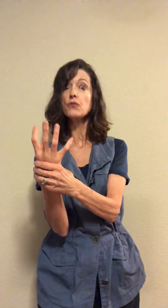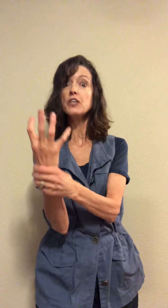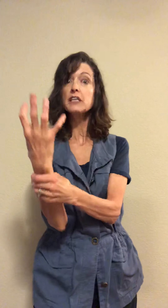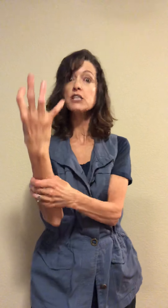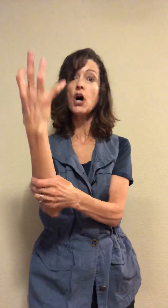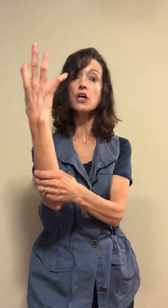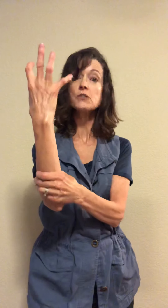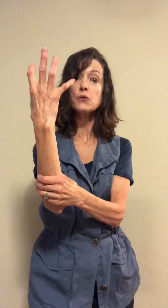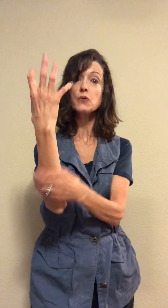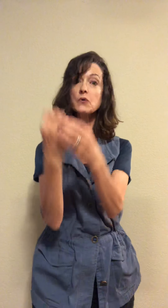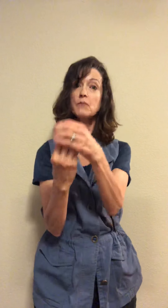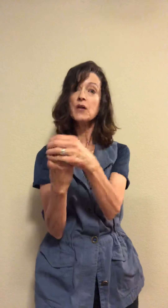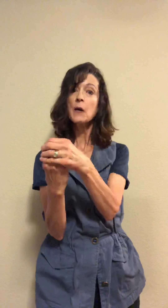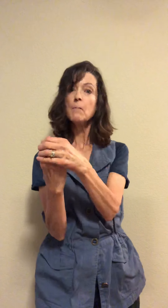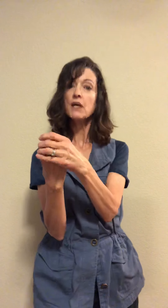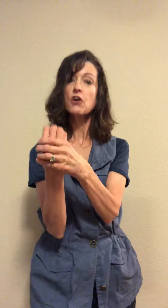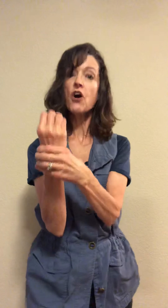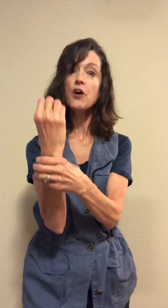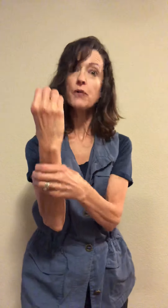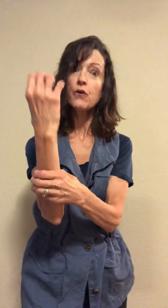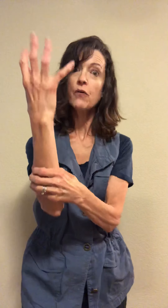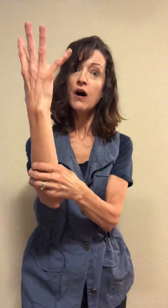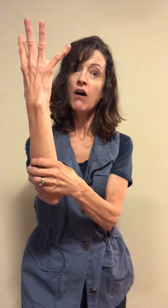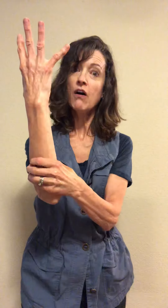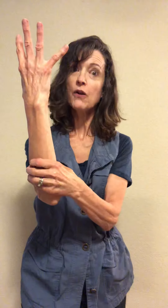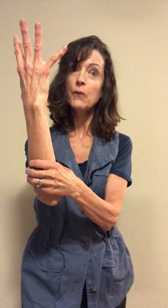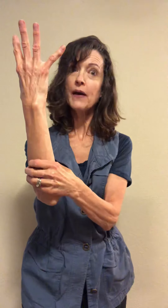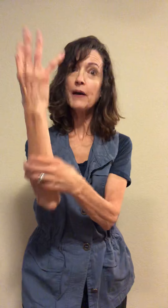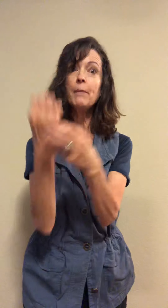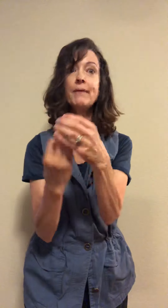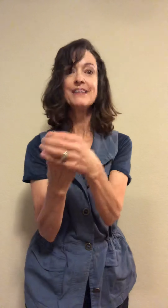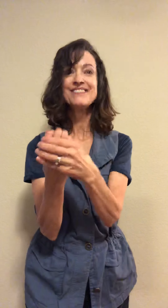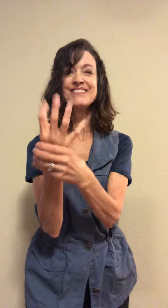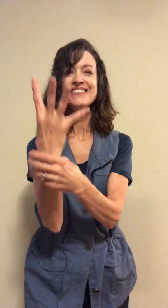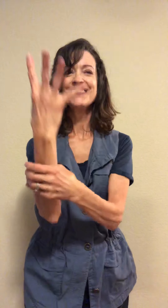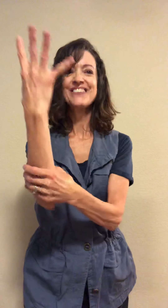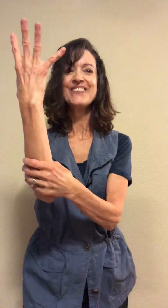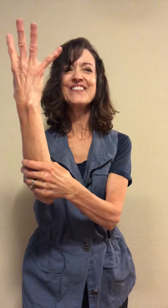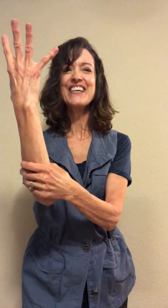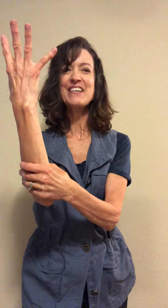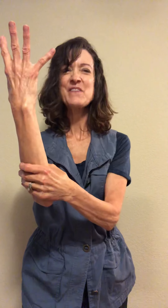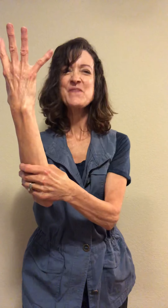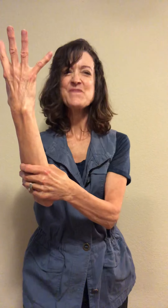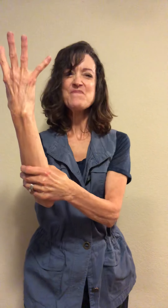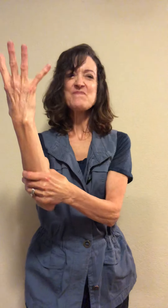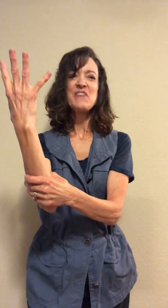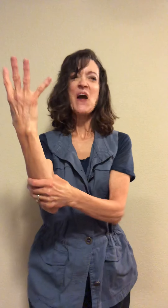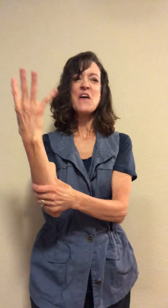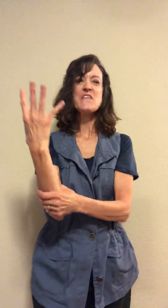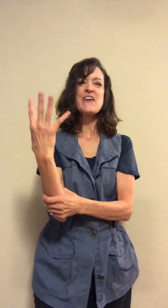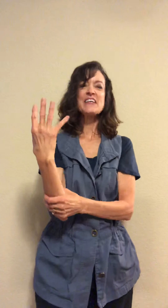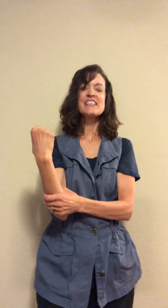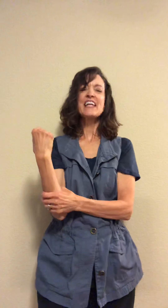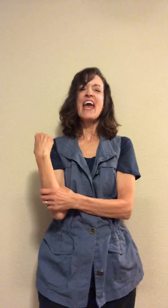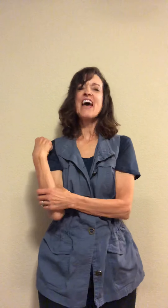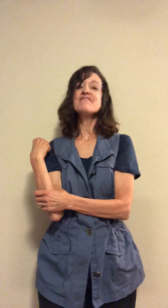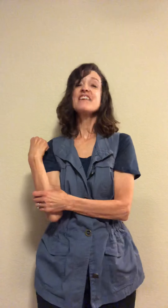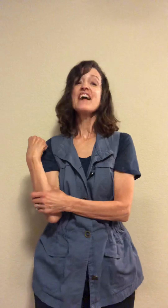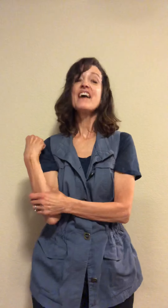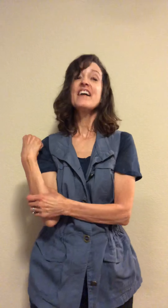really tall, so you can make your arm go all the way up, growing. All right, and